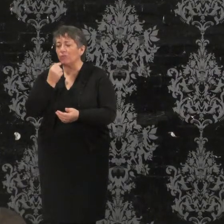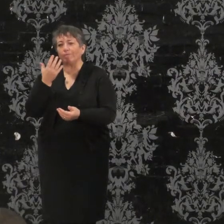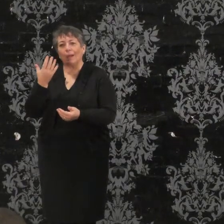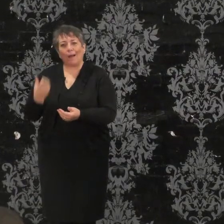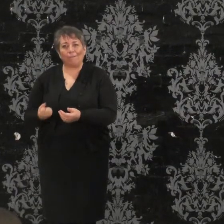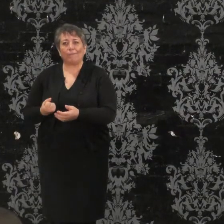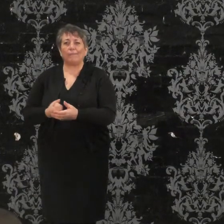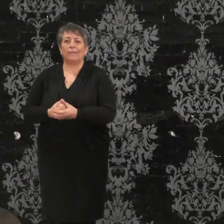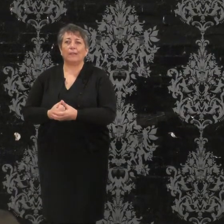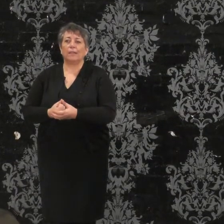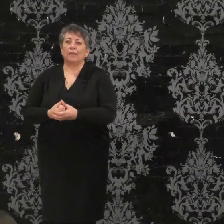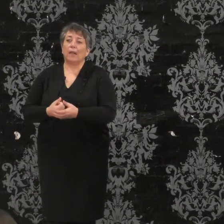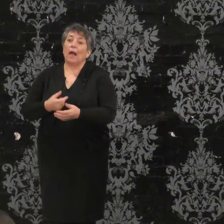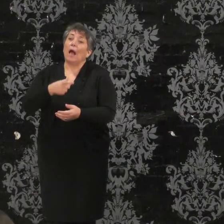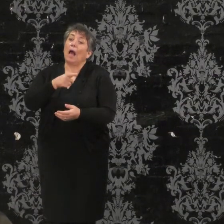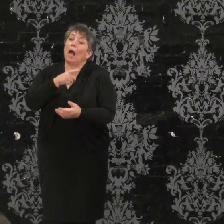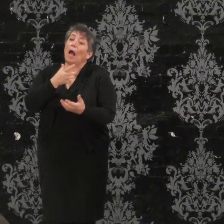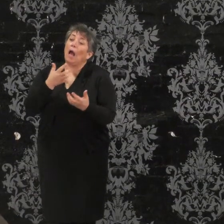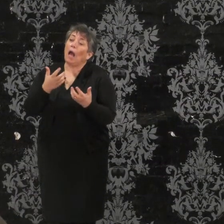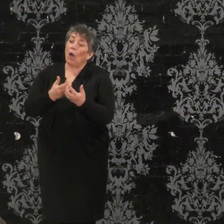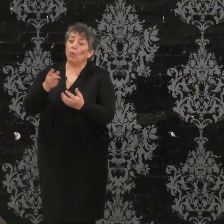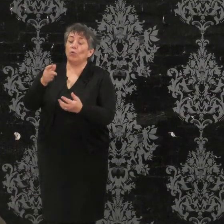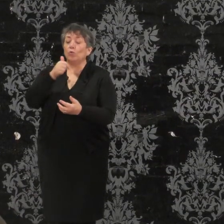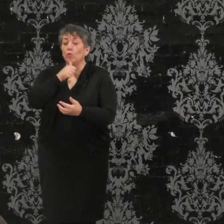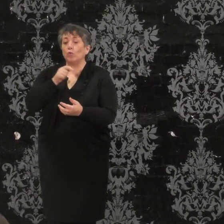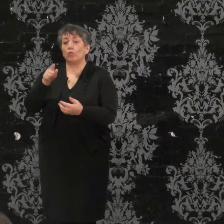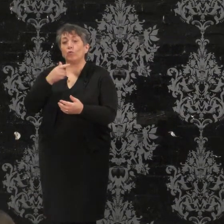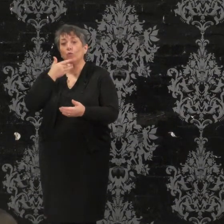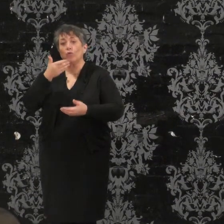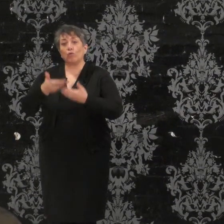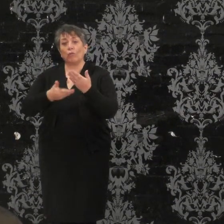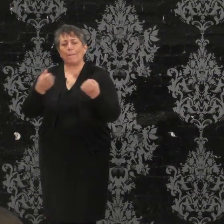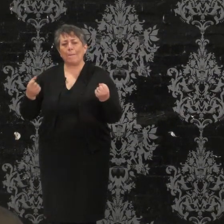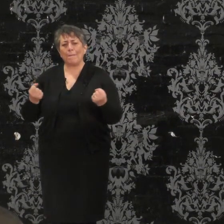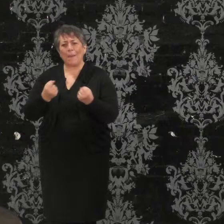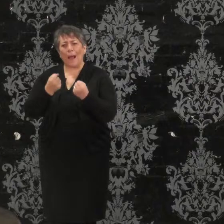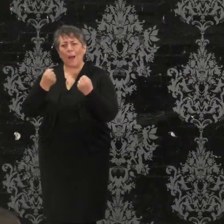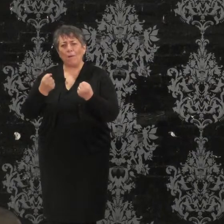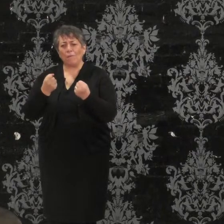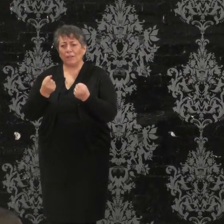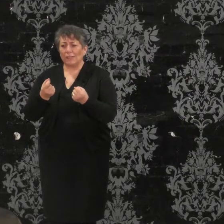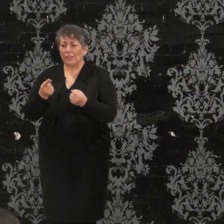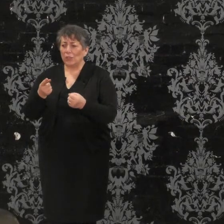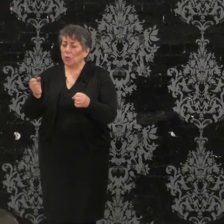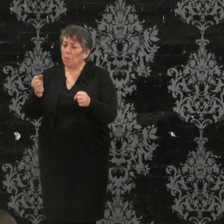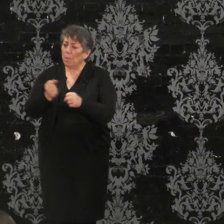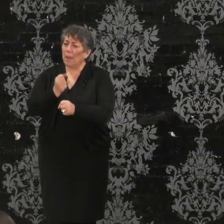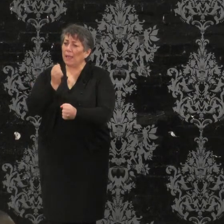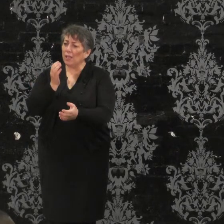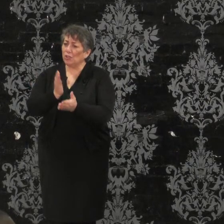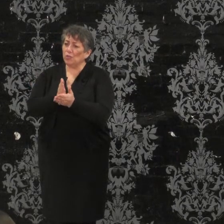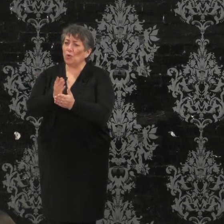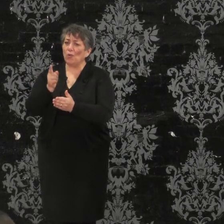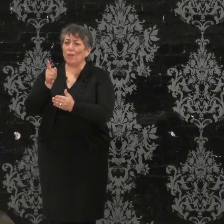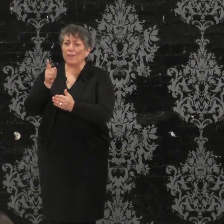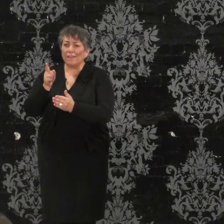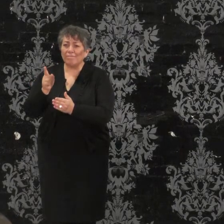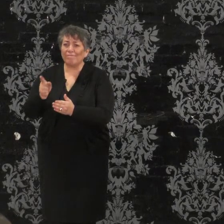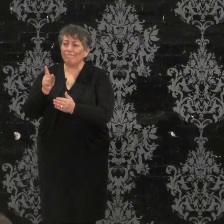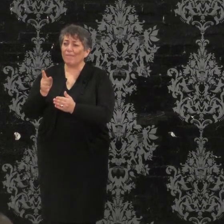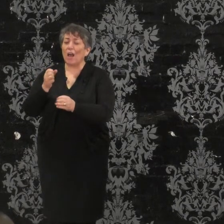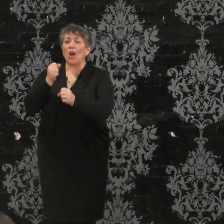use your story is so powerful, ensuring his legacy through the